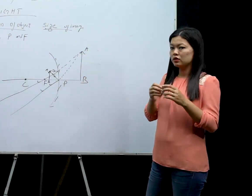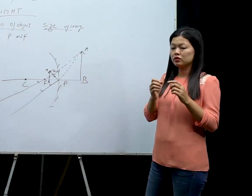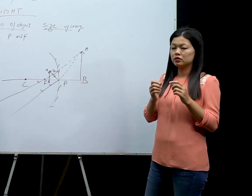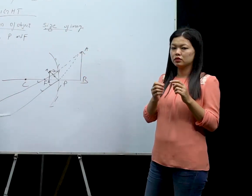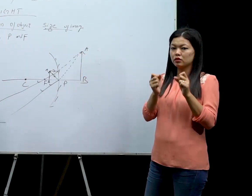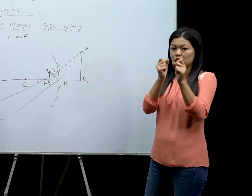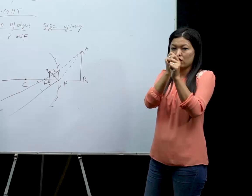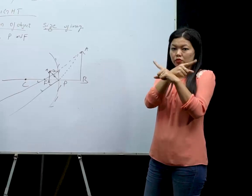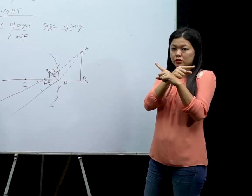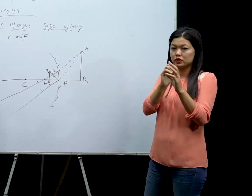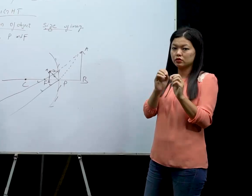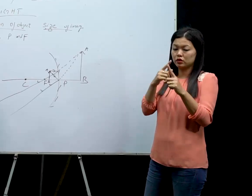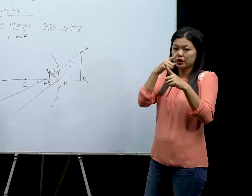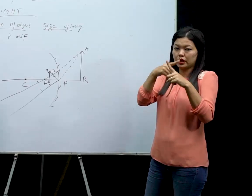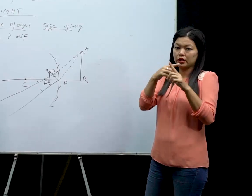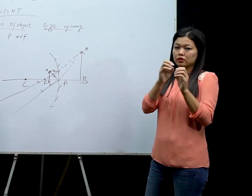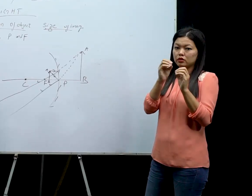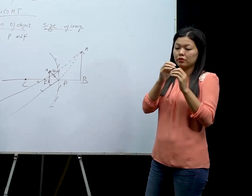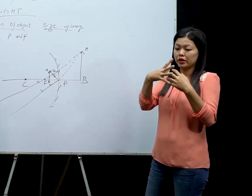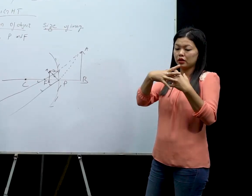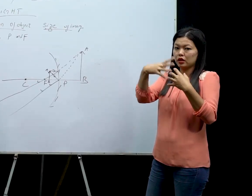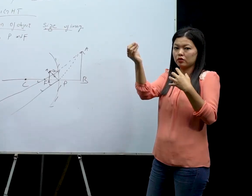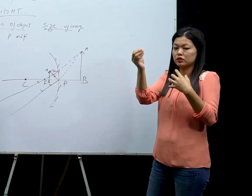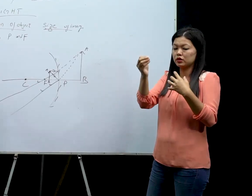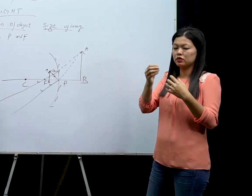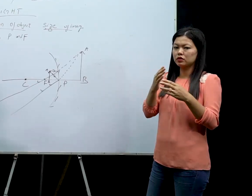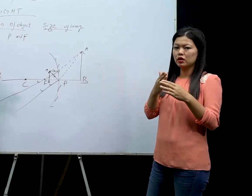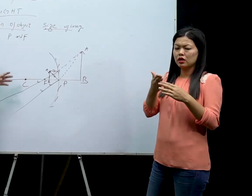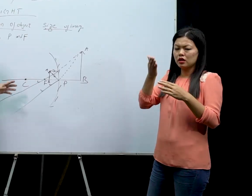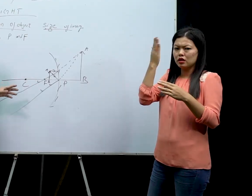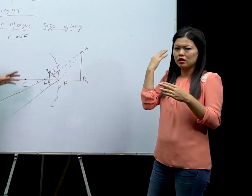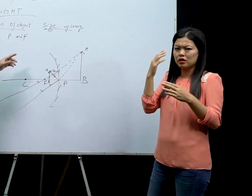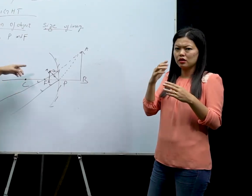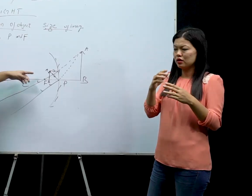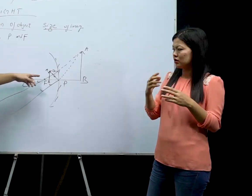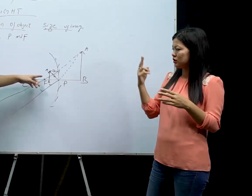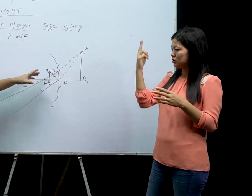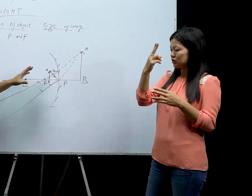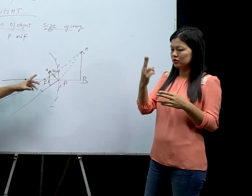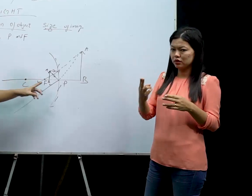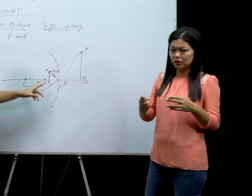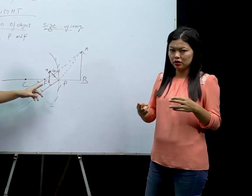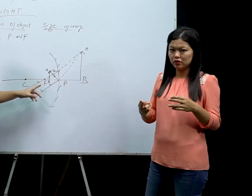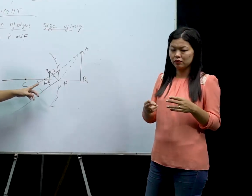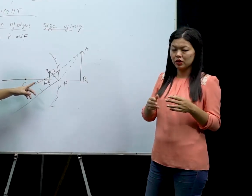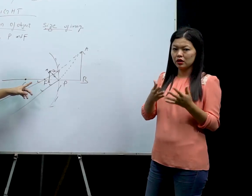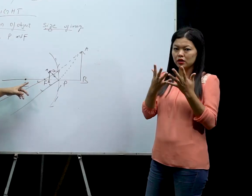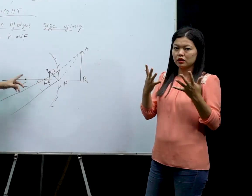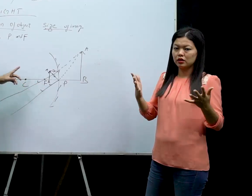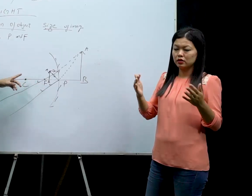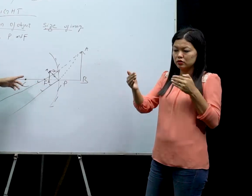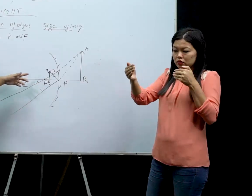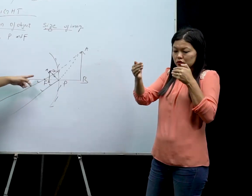Clear? So students, do you see the difference in the last diagram? Now in the last diagram, when the object is very close to the